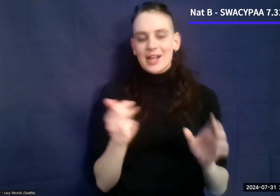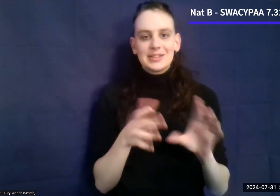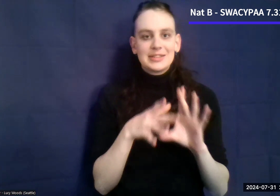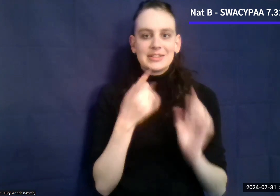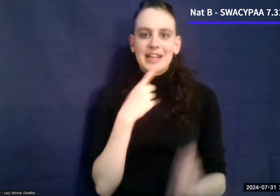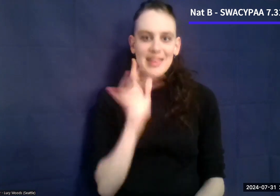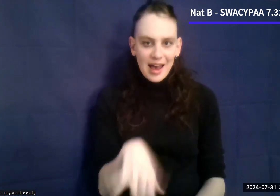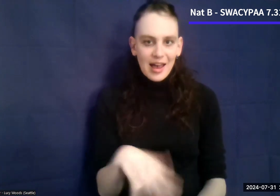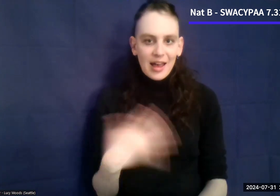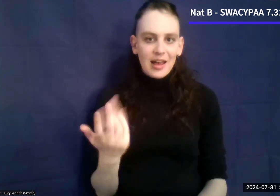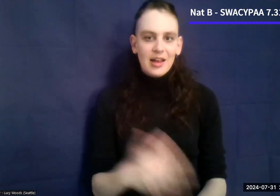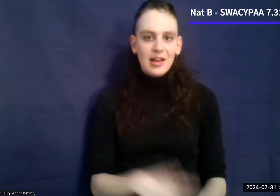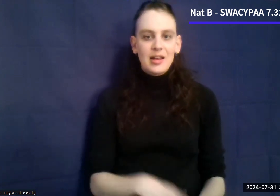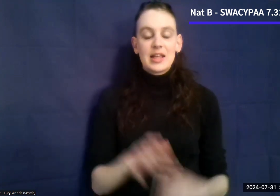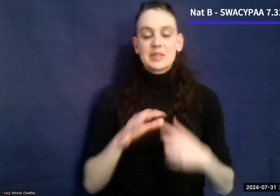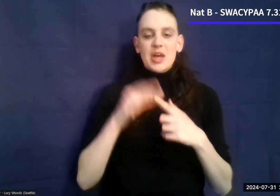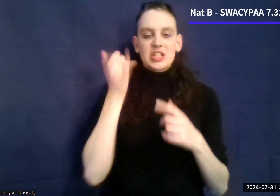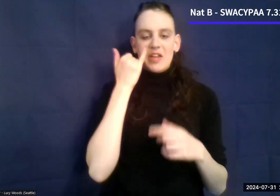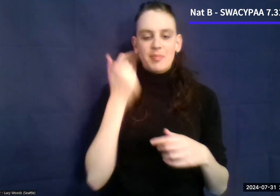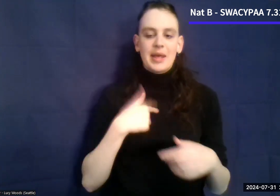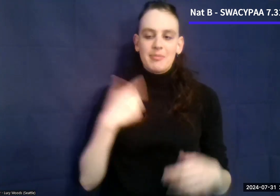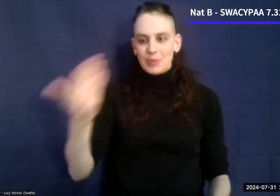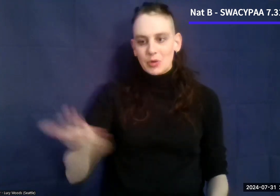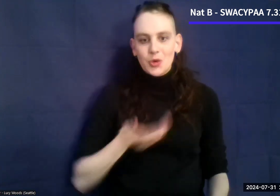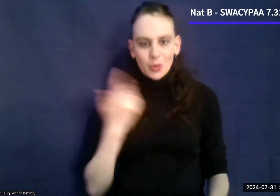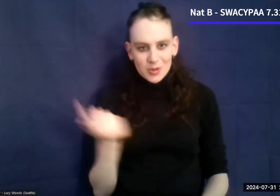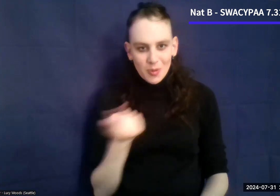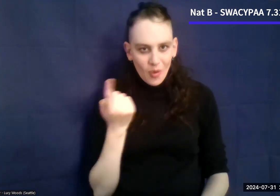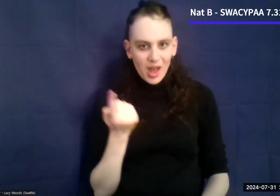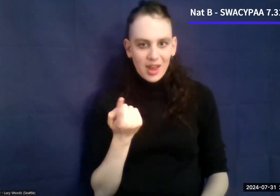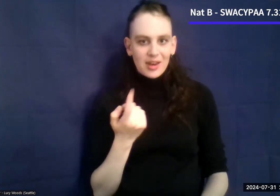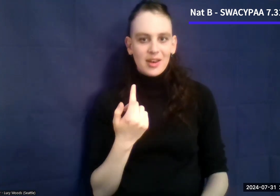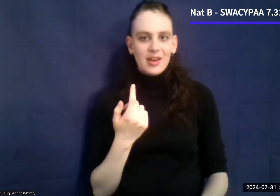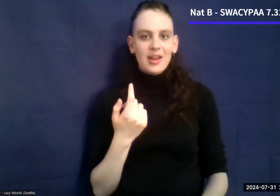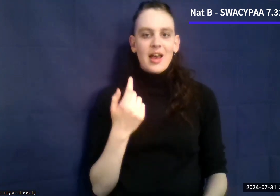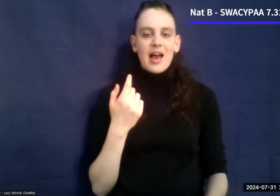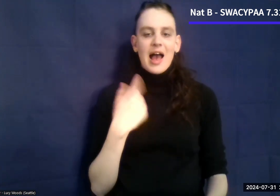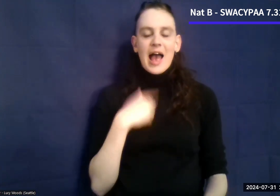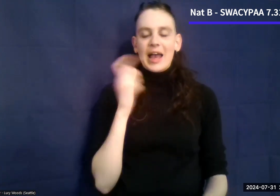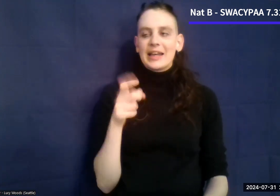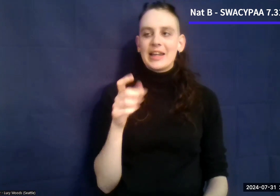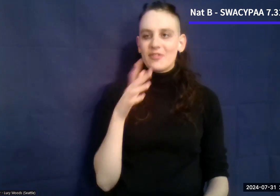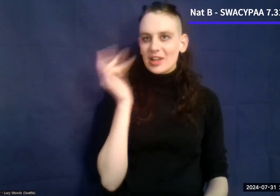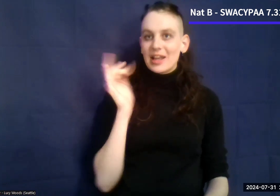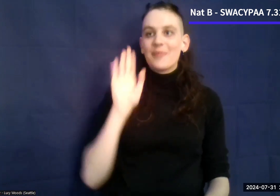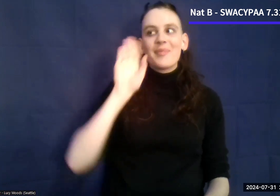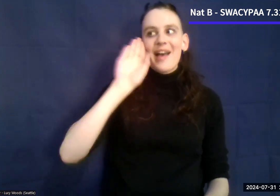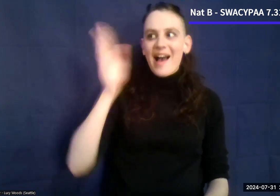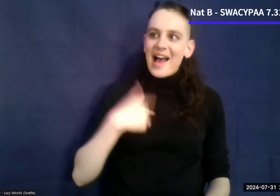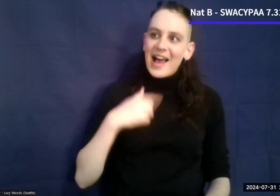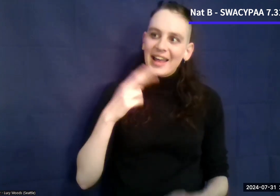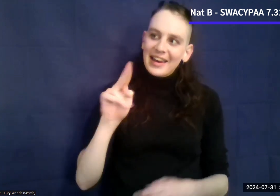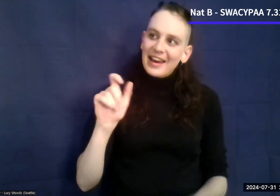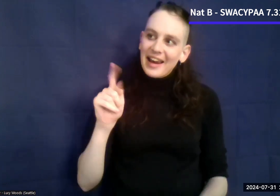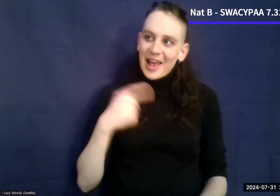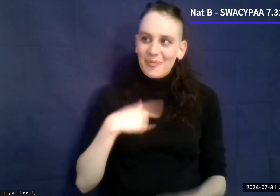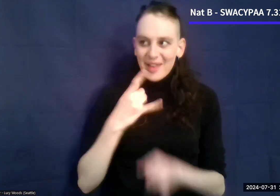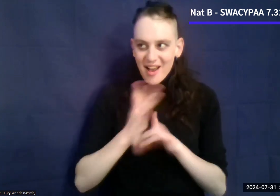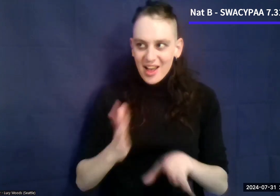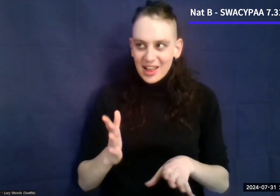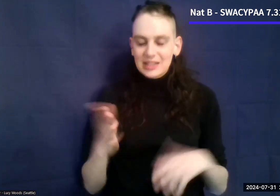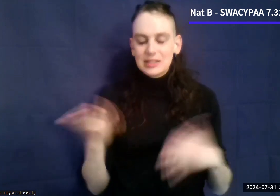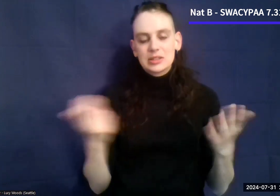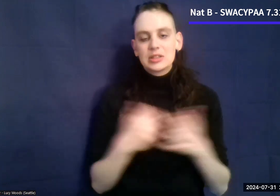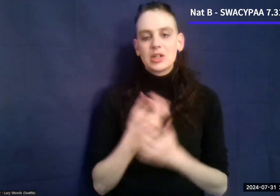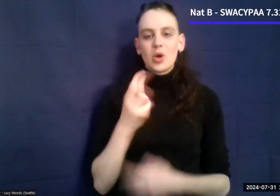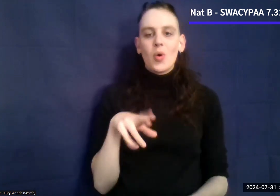especially if I'm being introduced to somebody, it's hard for me to not be like, hey, not alcoholic. Or like, especially if you're like in a round